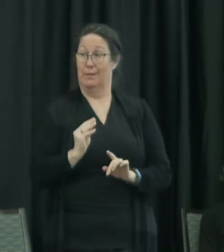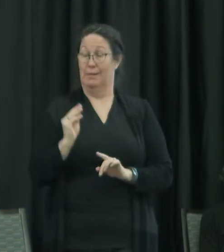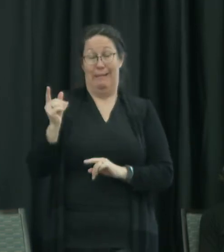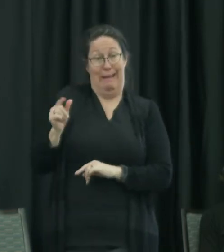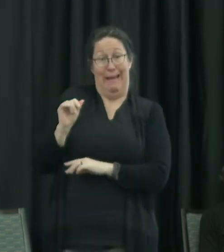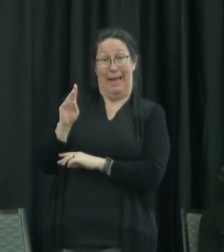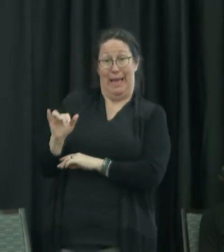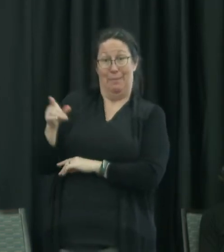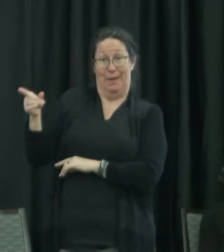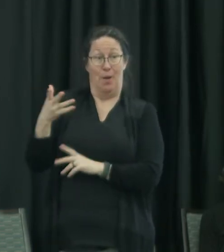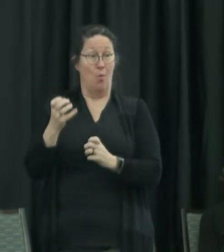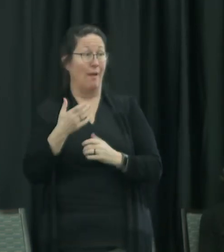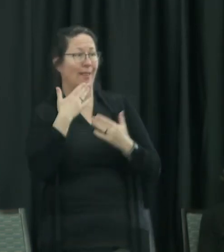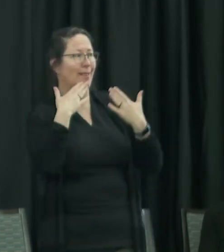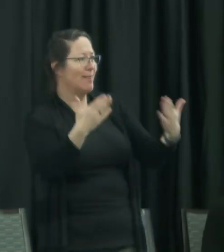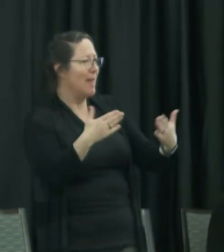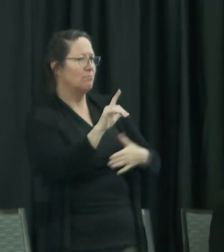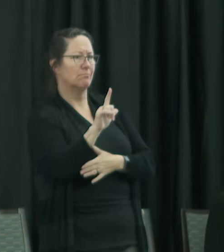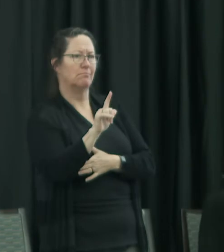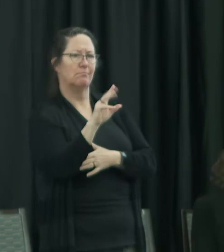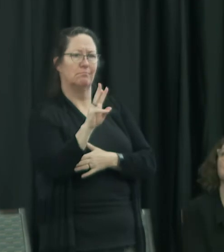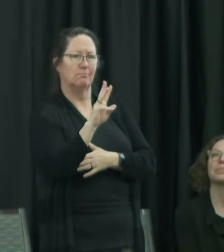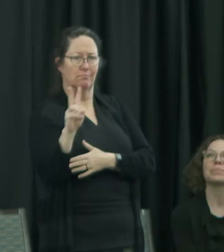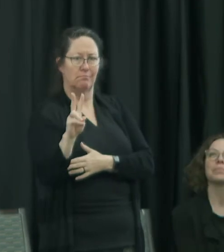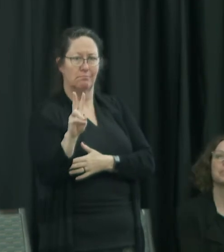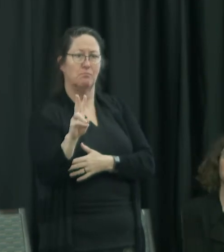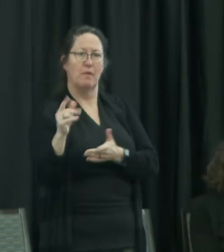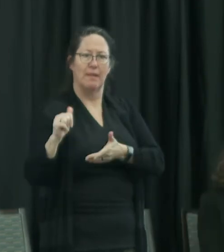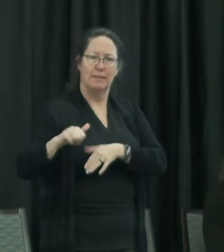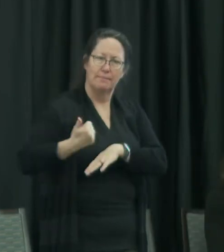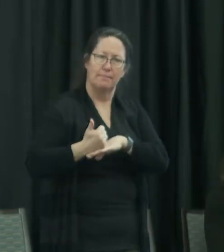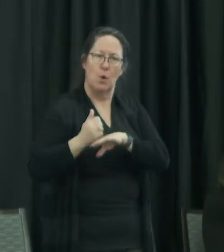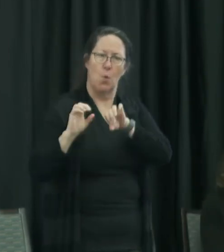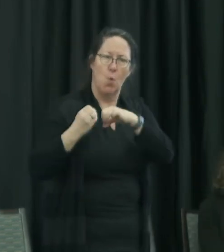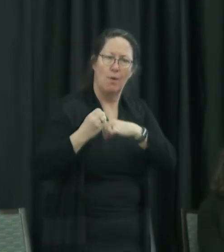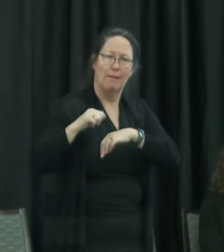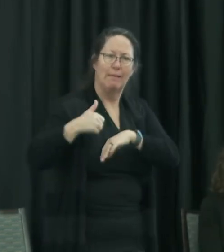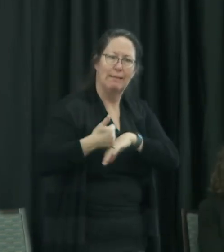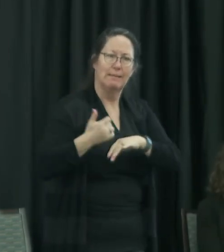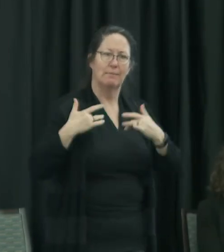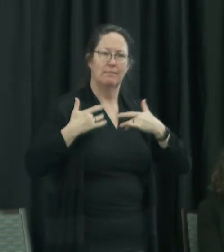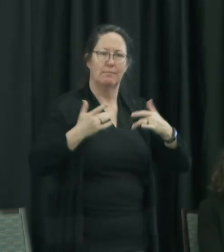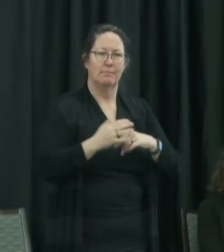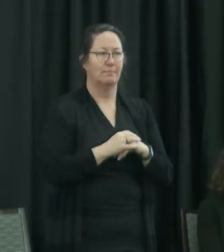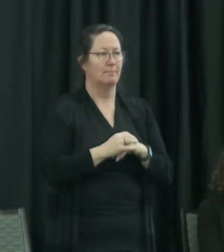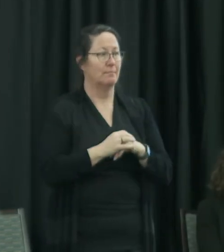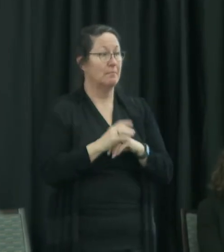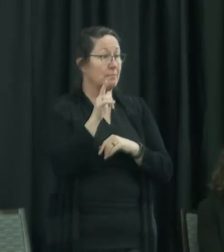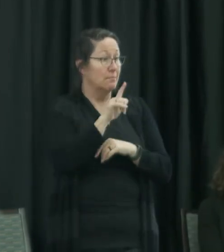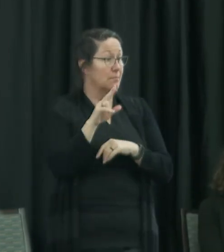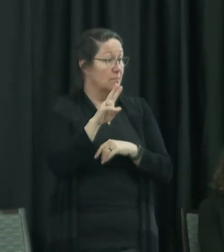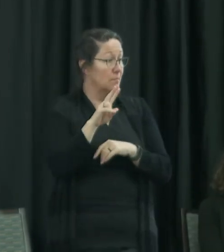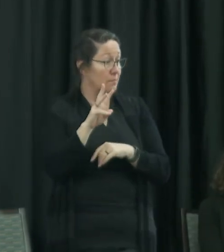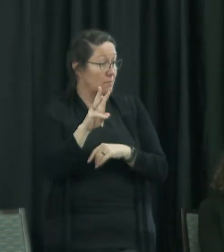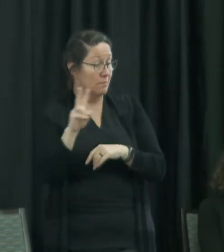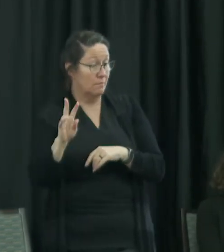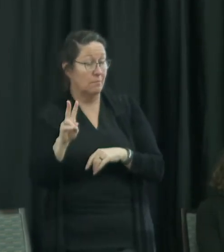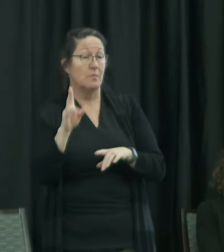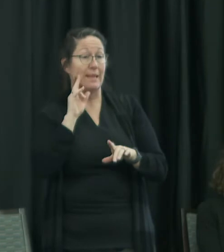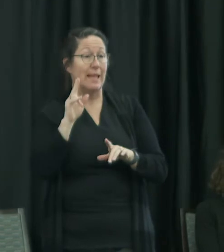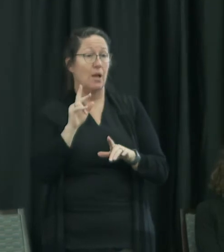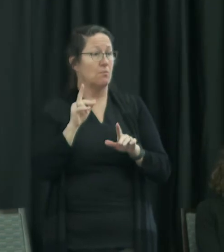Briesner, I want to thank the League of Women Voters for hosting and organizing this event. The League of Women Voters is a